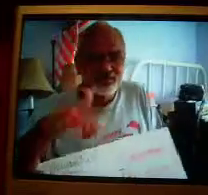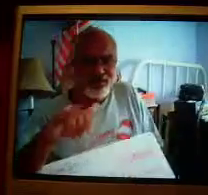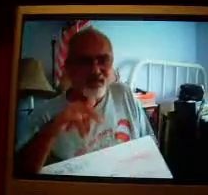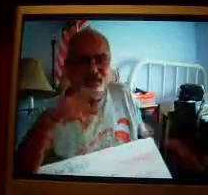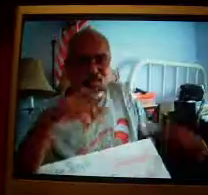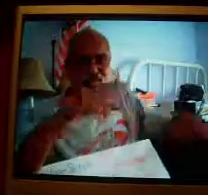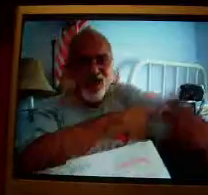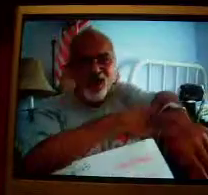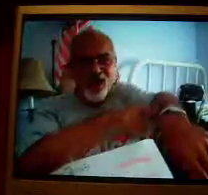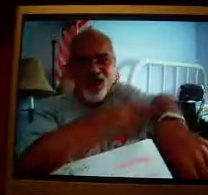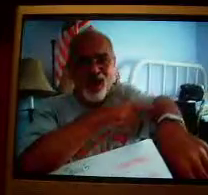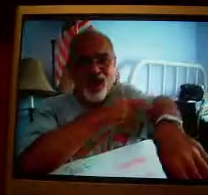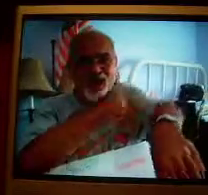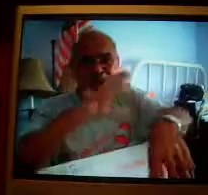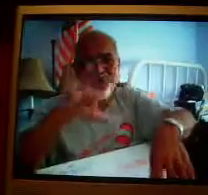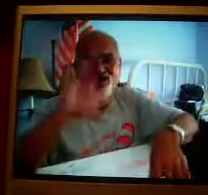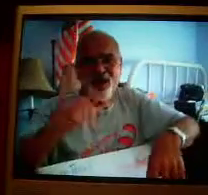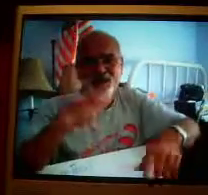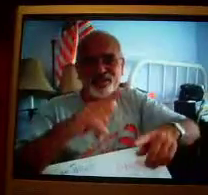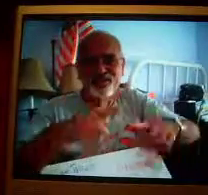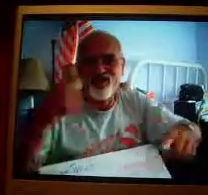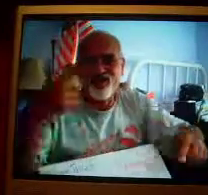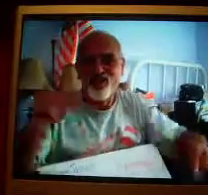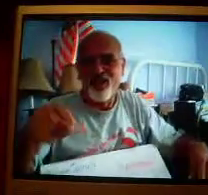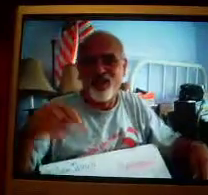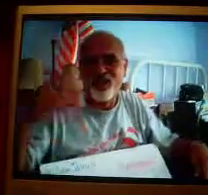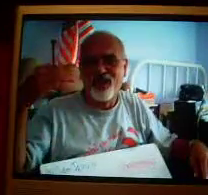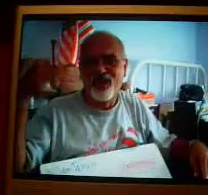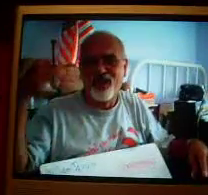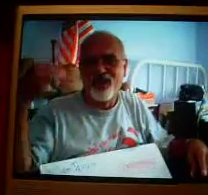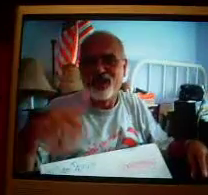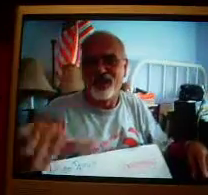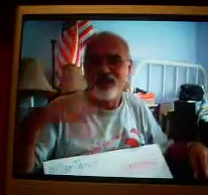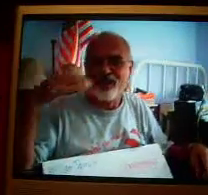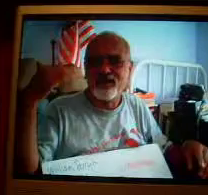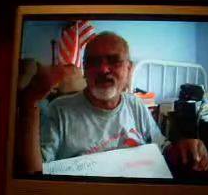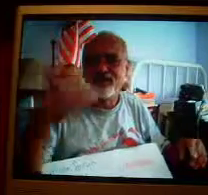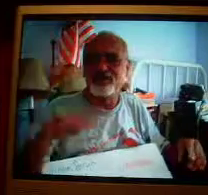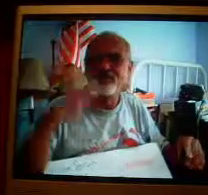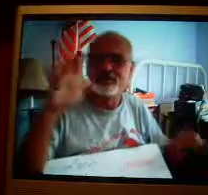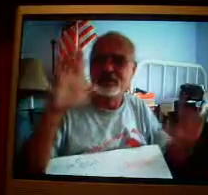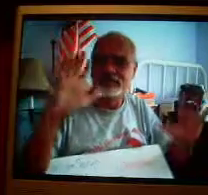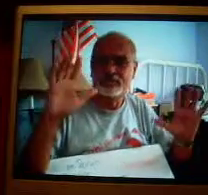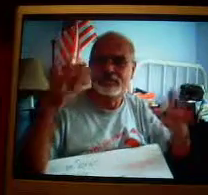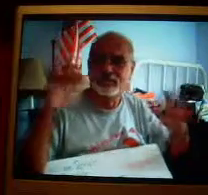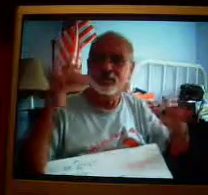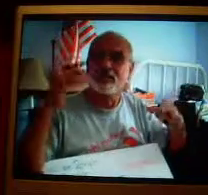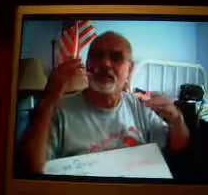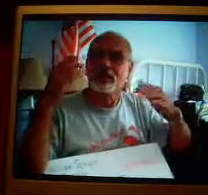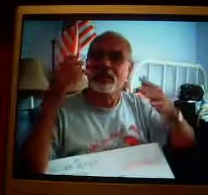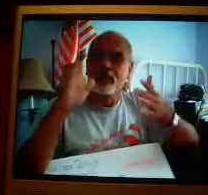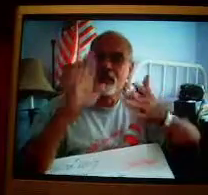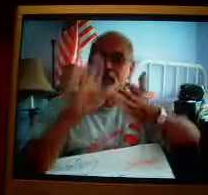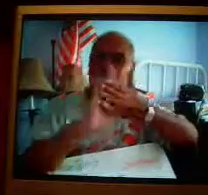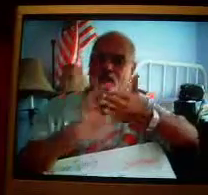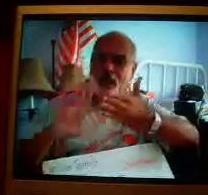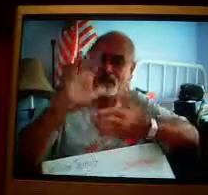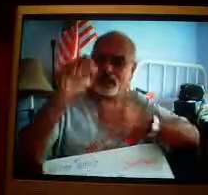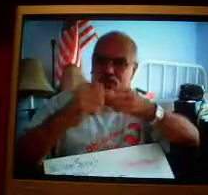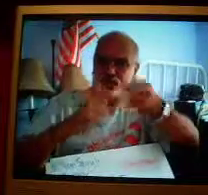It still takes a long, wow, yeah, it's wonderful still, but in